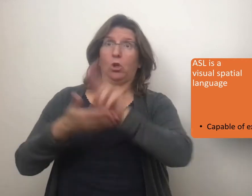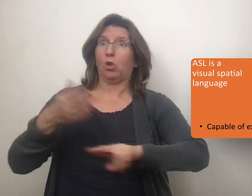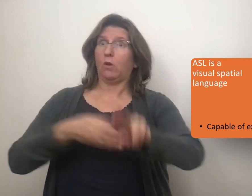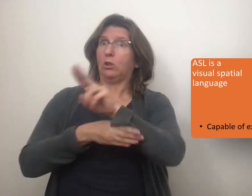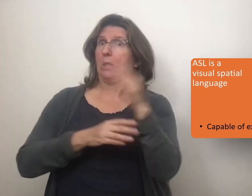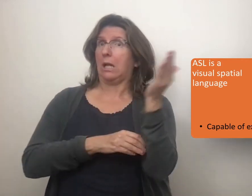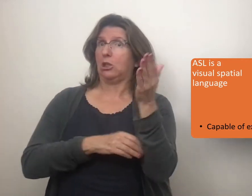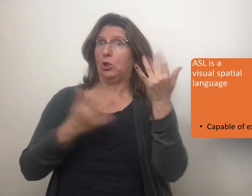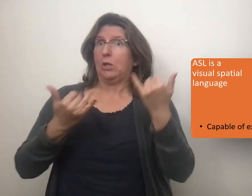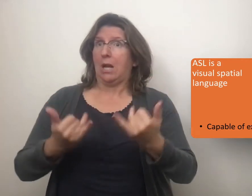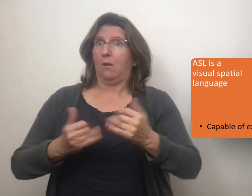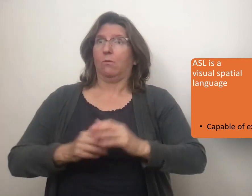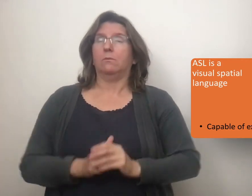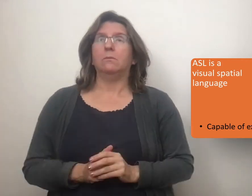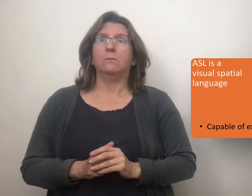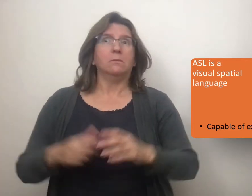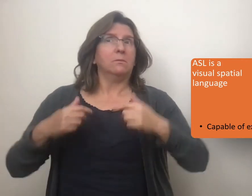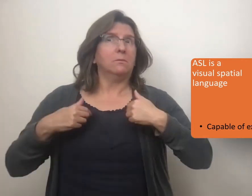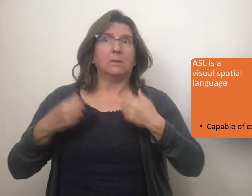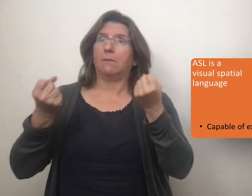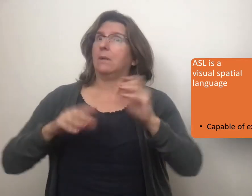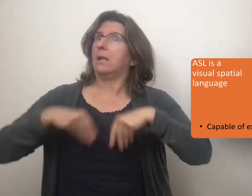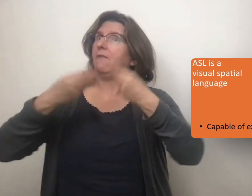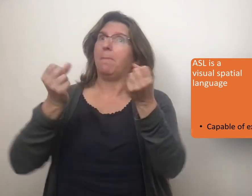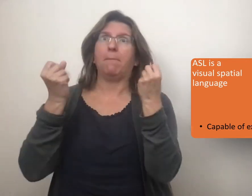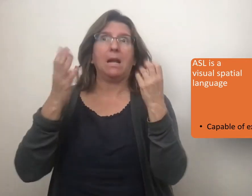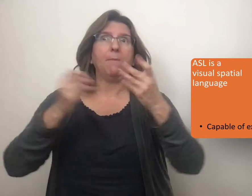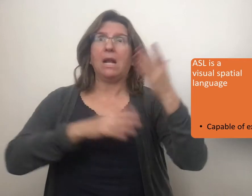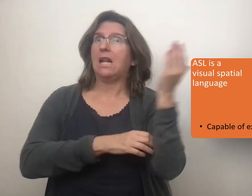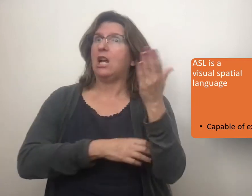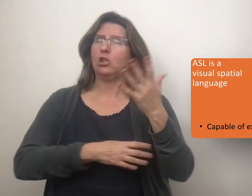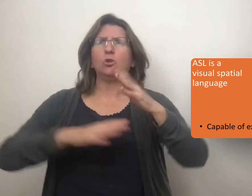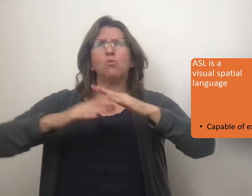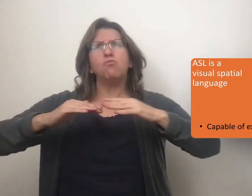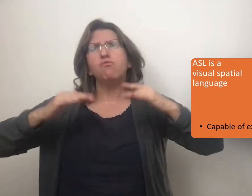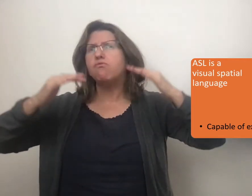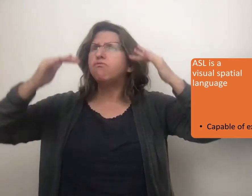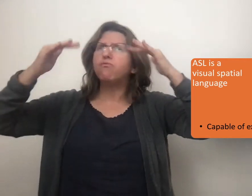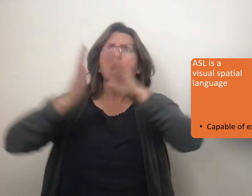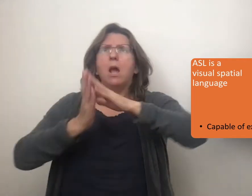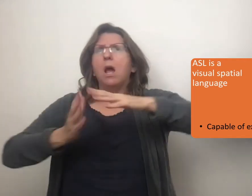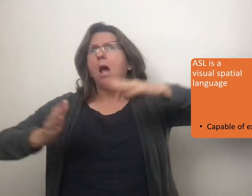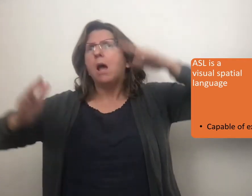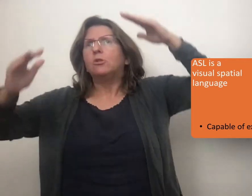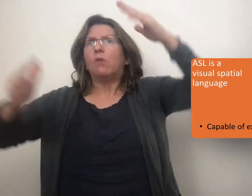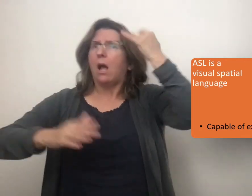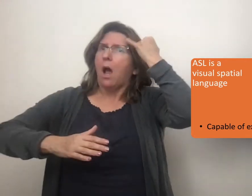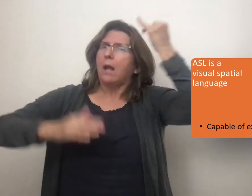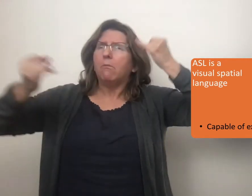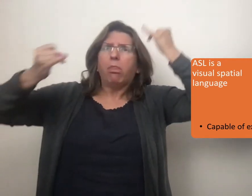ideas. As a researcher and scholar, I have presented in ASL numerous times on complex and abstract